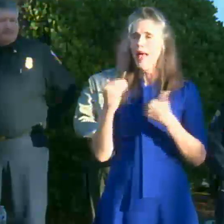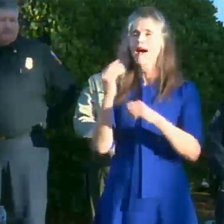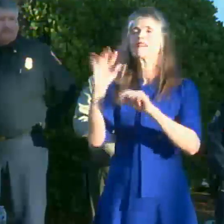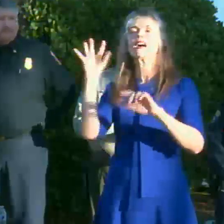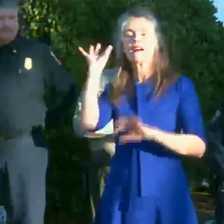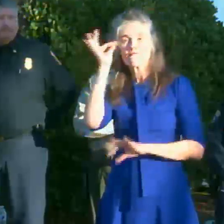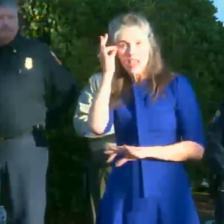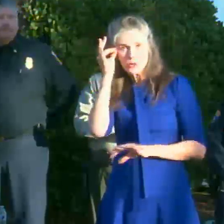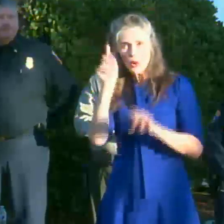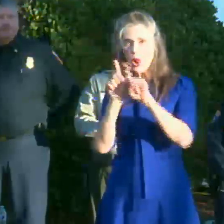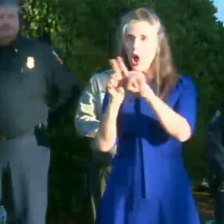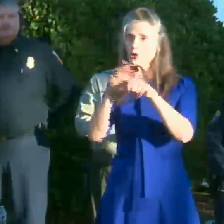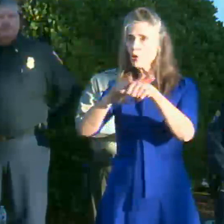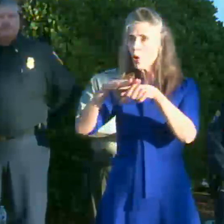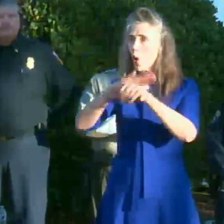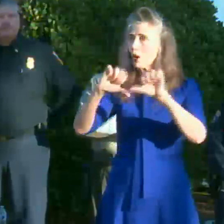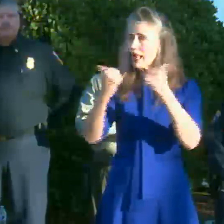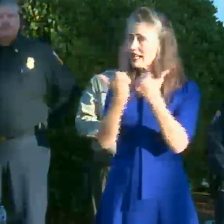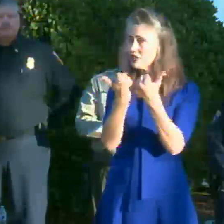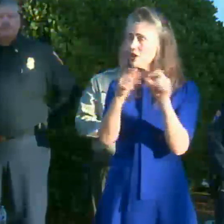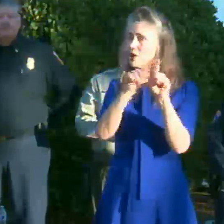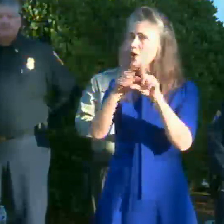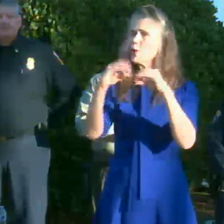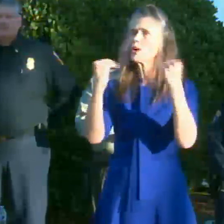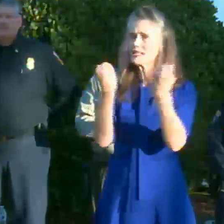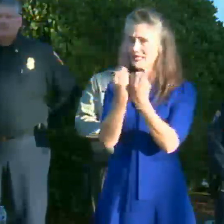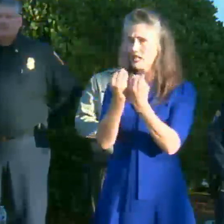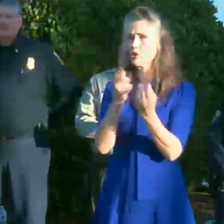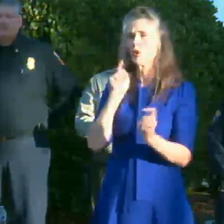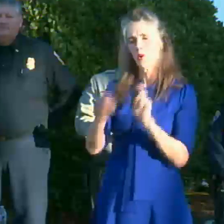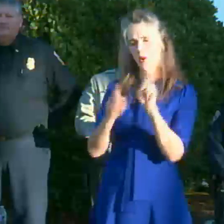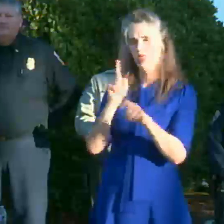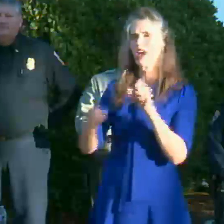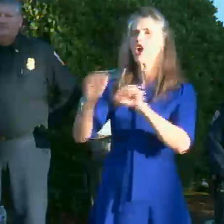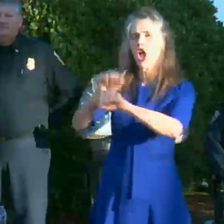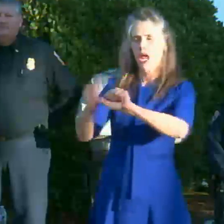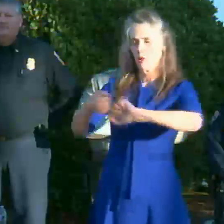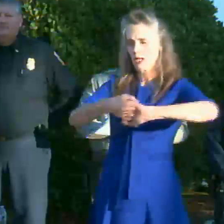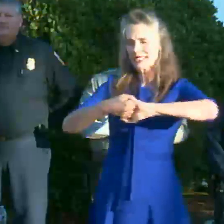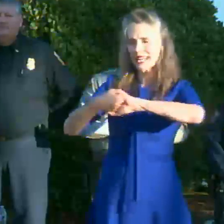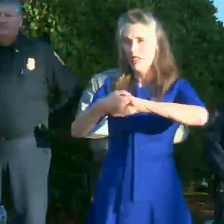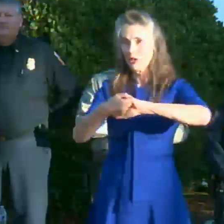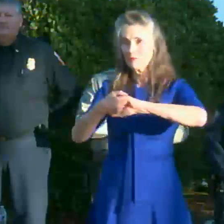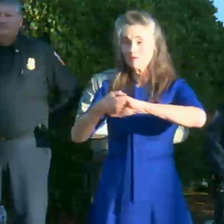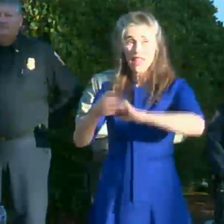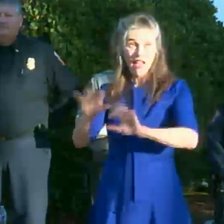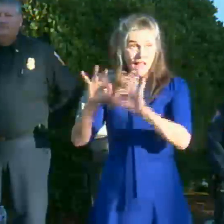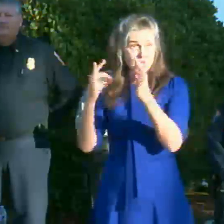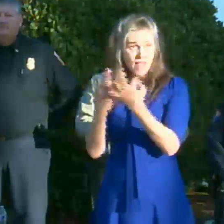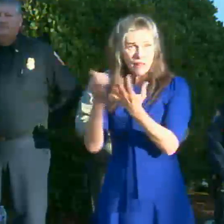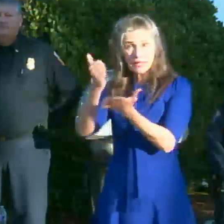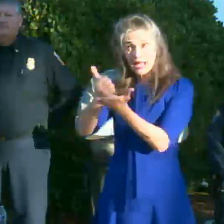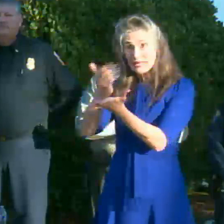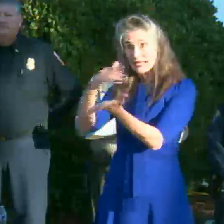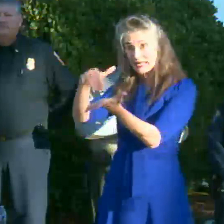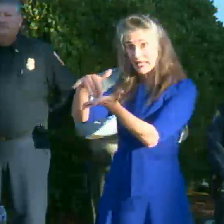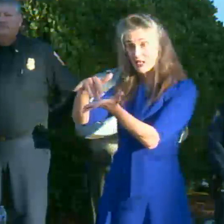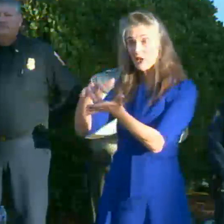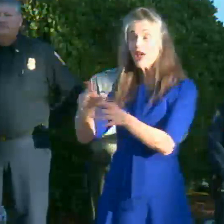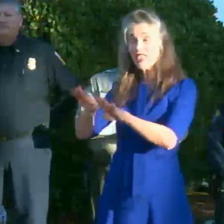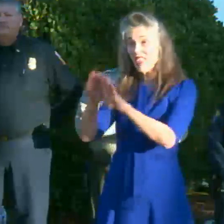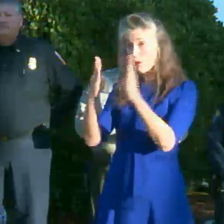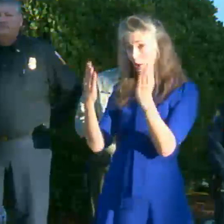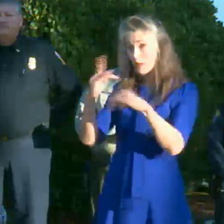and organizations. The Family Assistance Center will remain available from